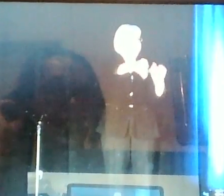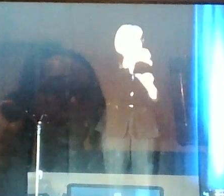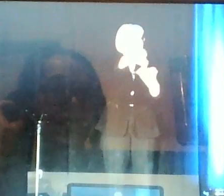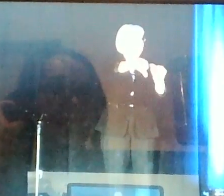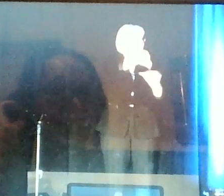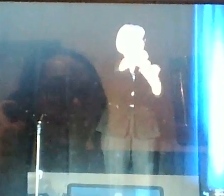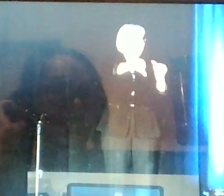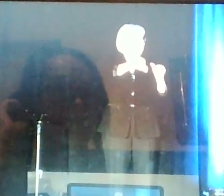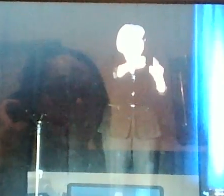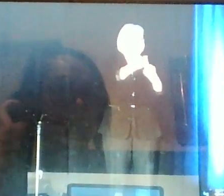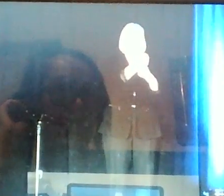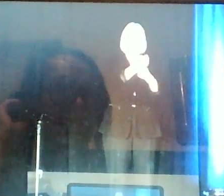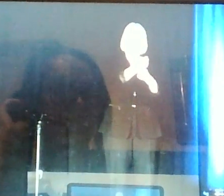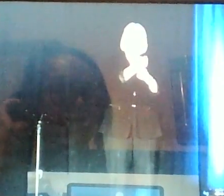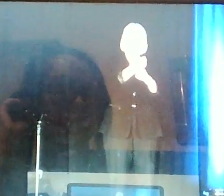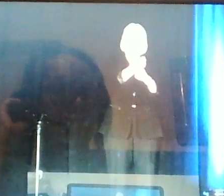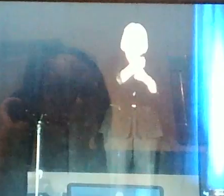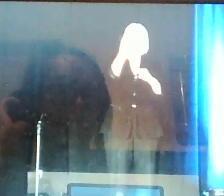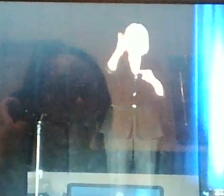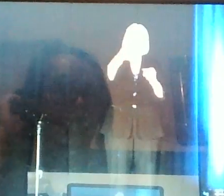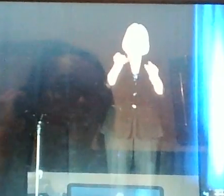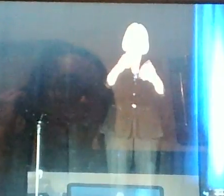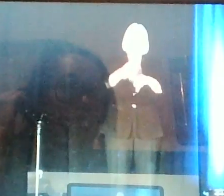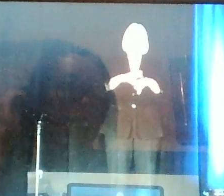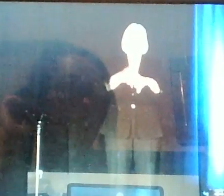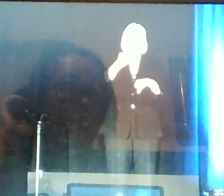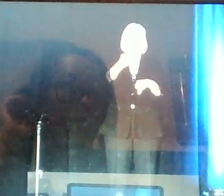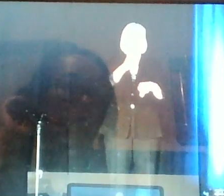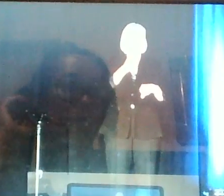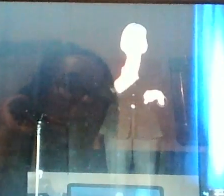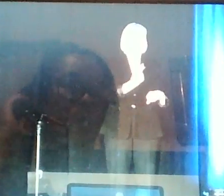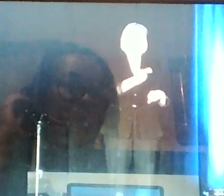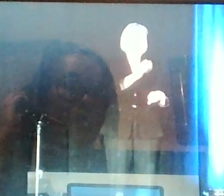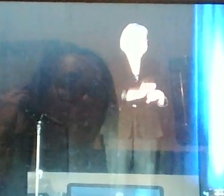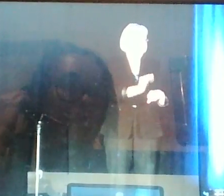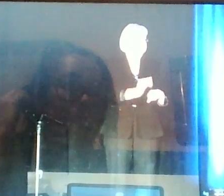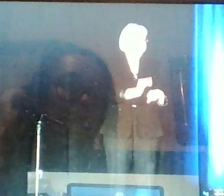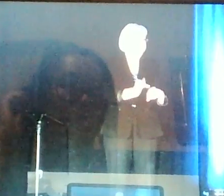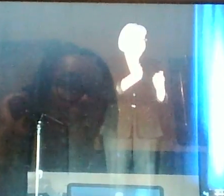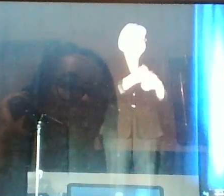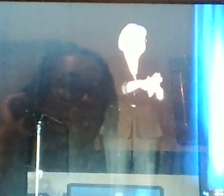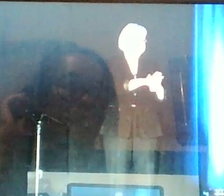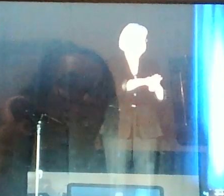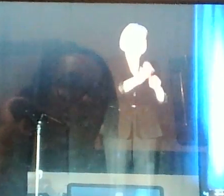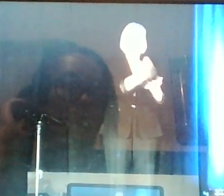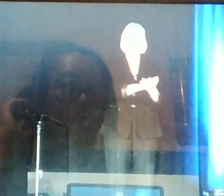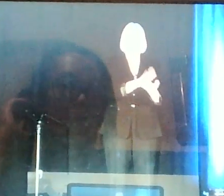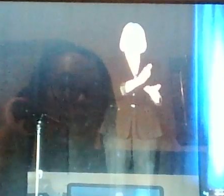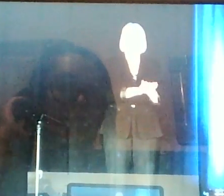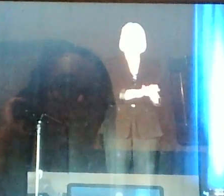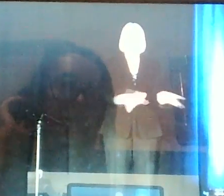Rich is like looking at the social situation. Many times deaf children are isolated